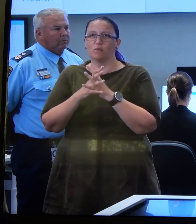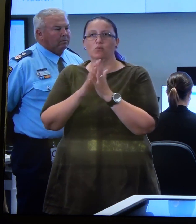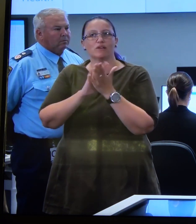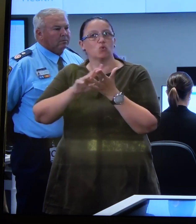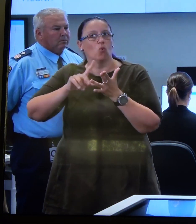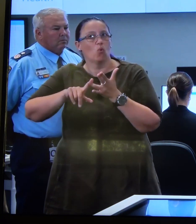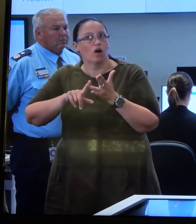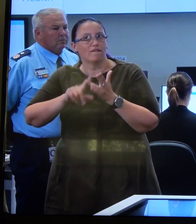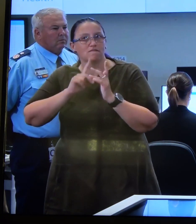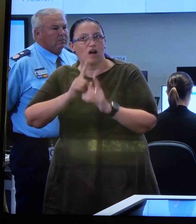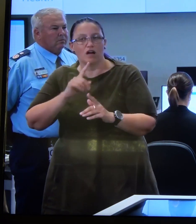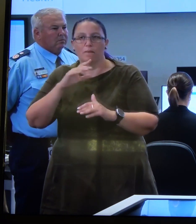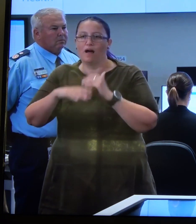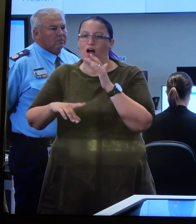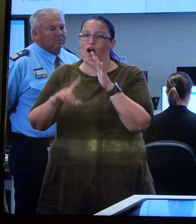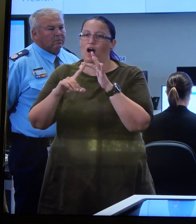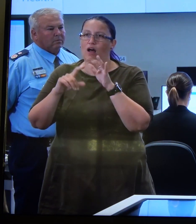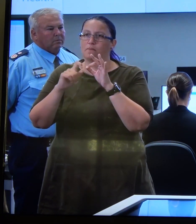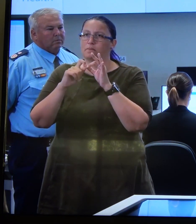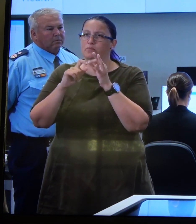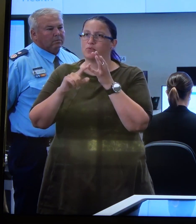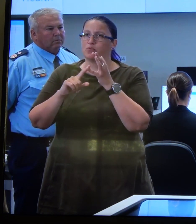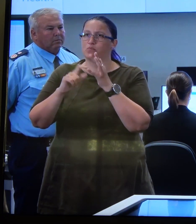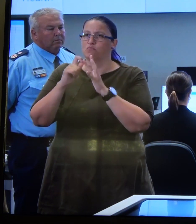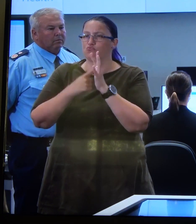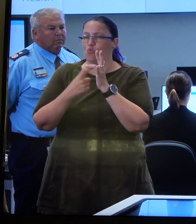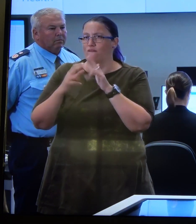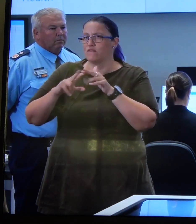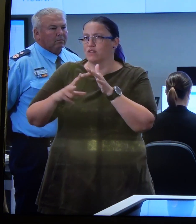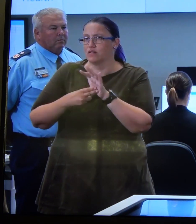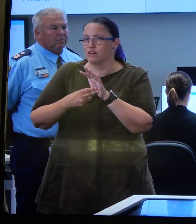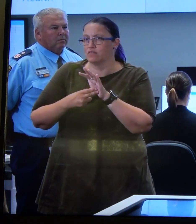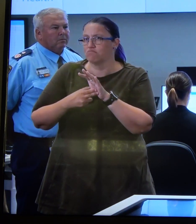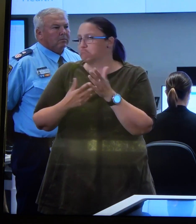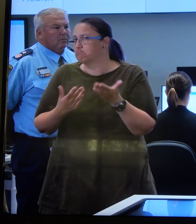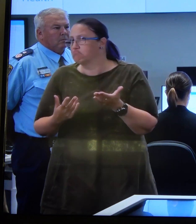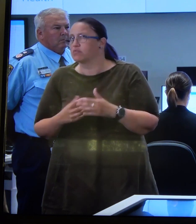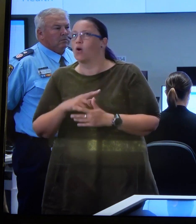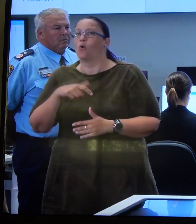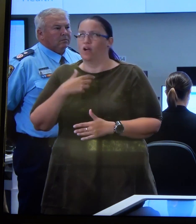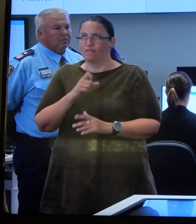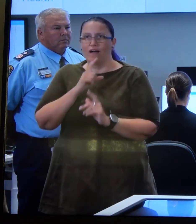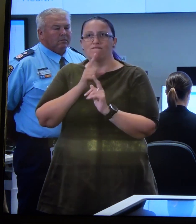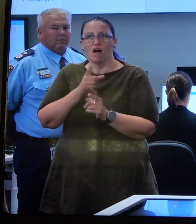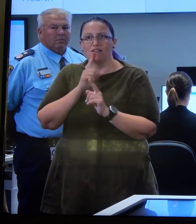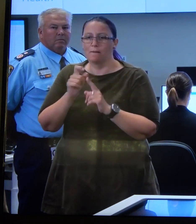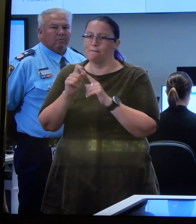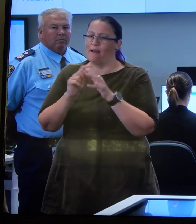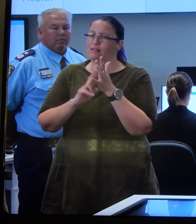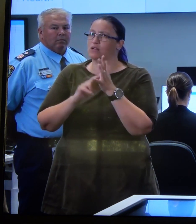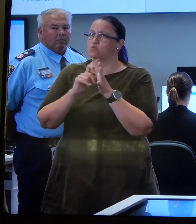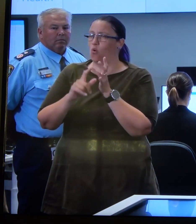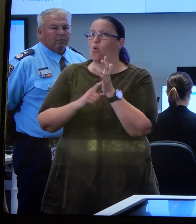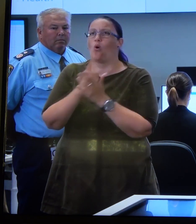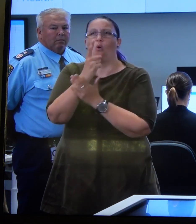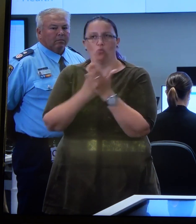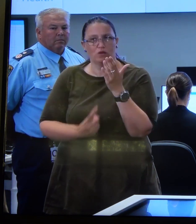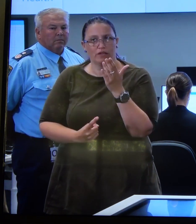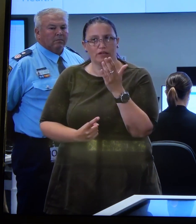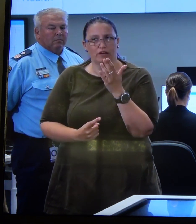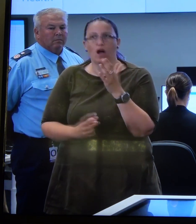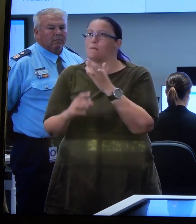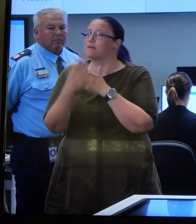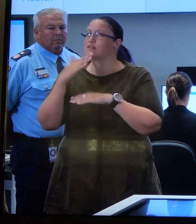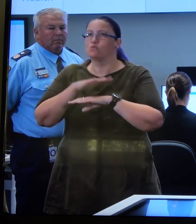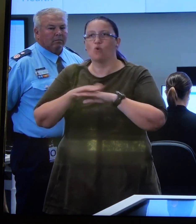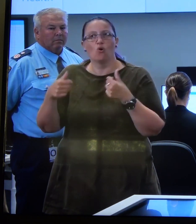The WHO advice, it hasn't been brought to my attention, but clearly we have been advising Panadol for the symptom relief.